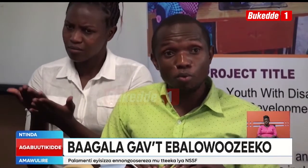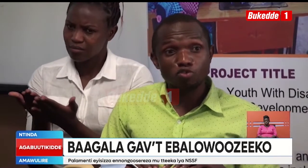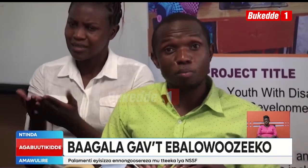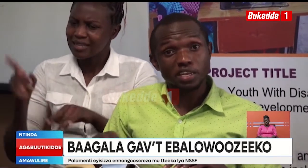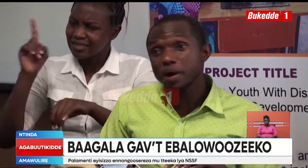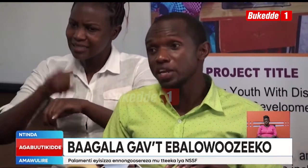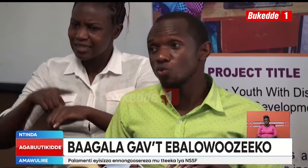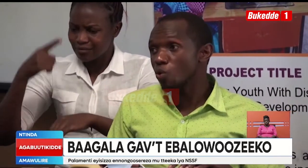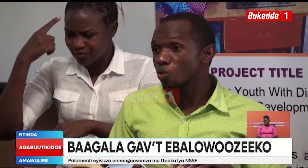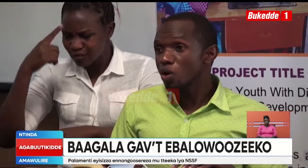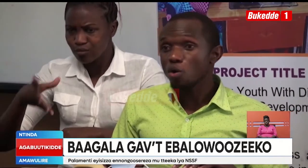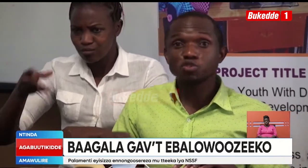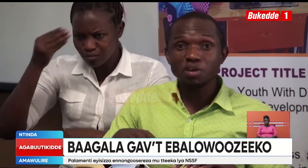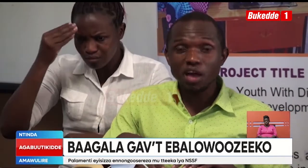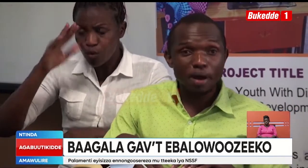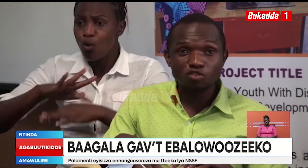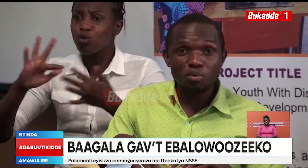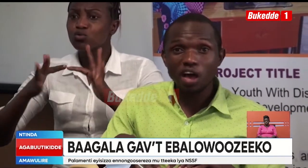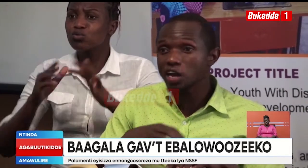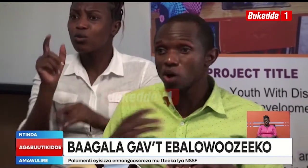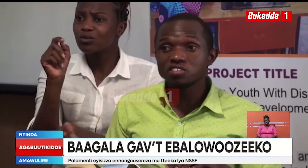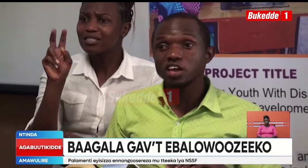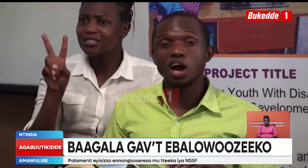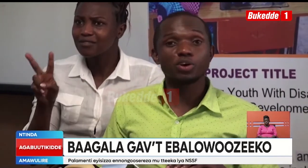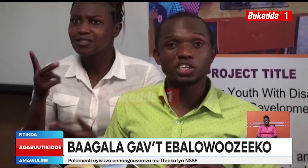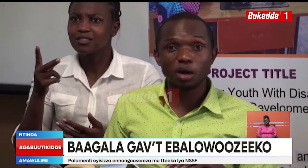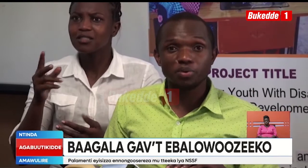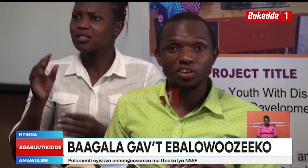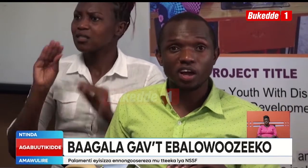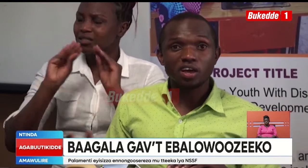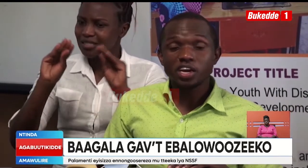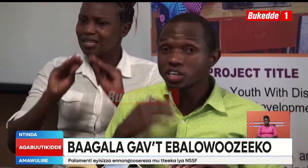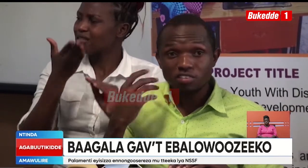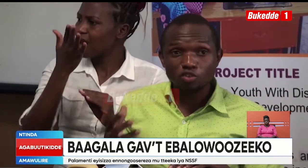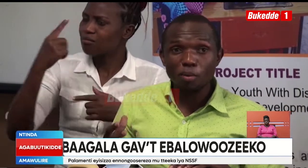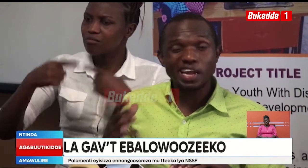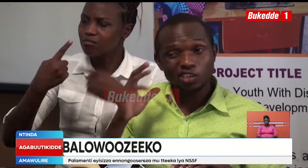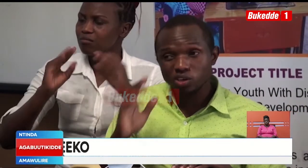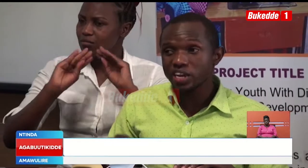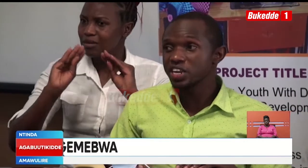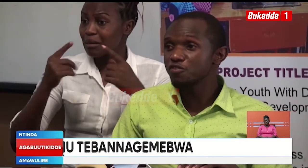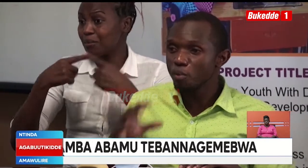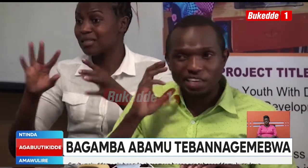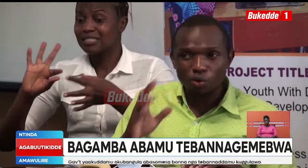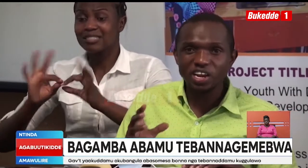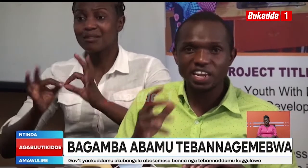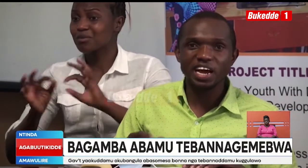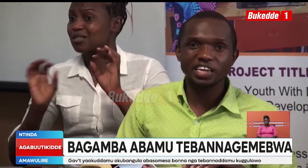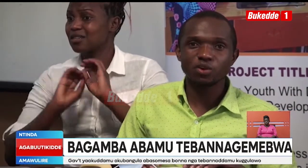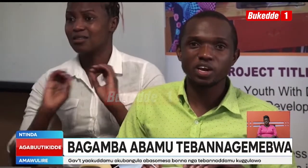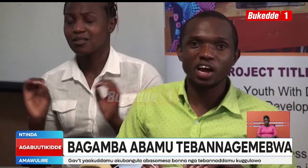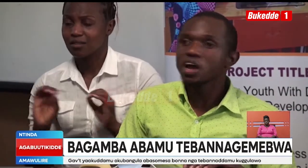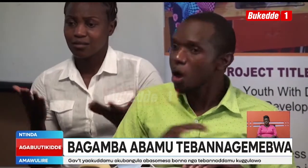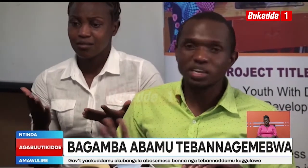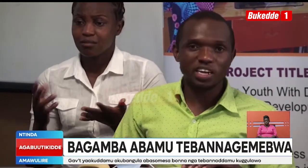learning how to really understand the I want know how to understand